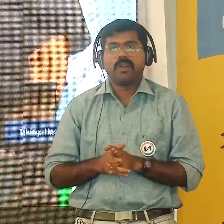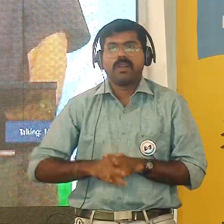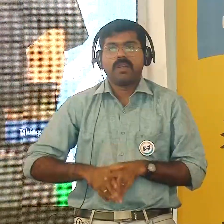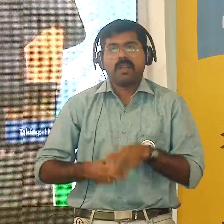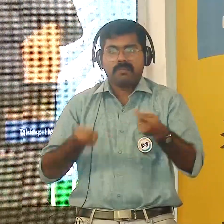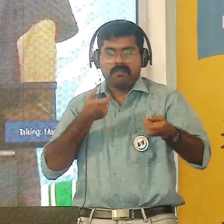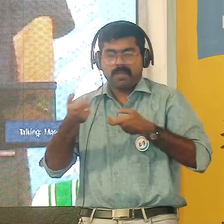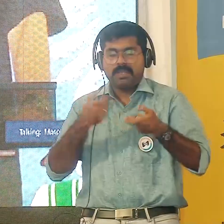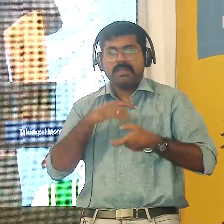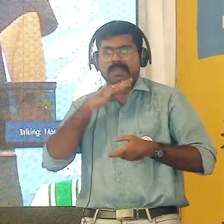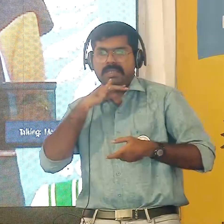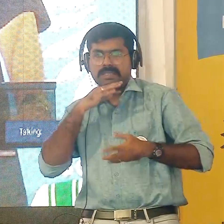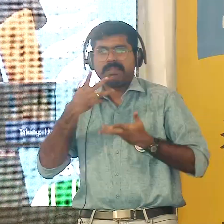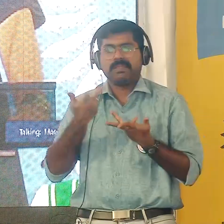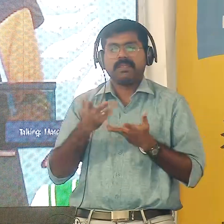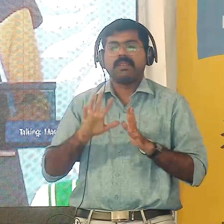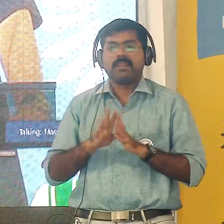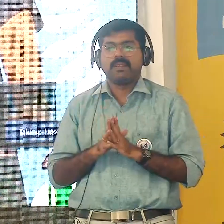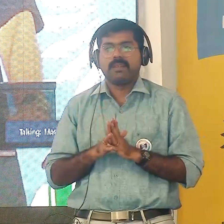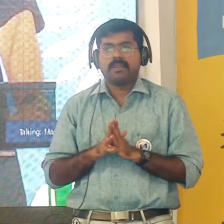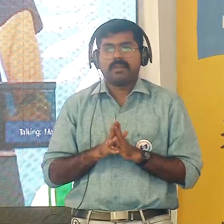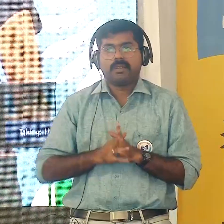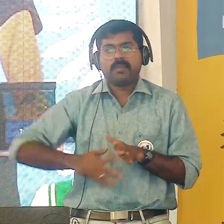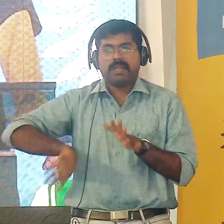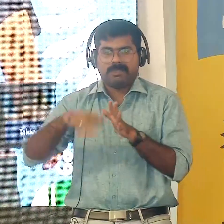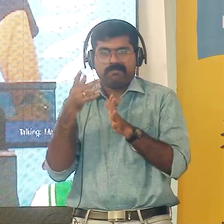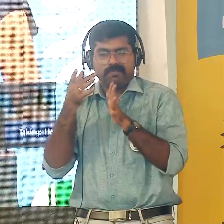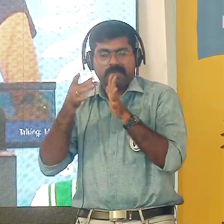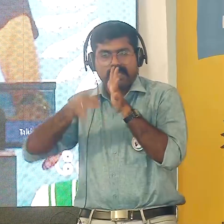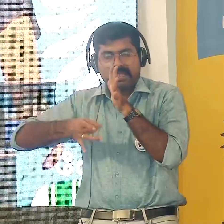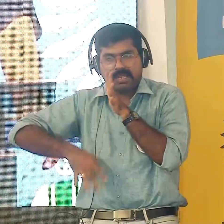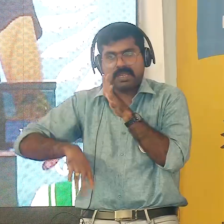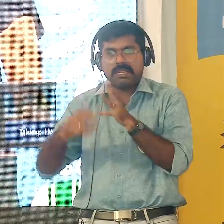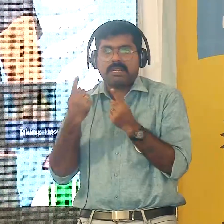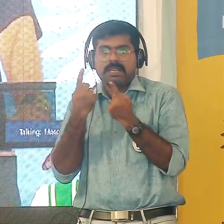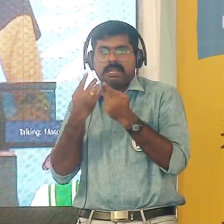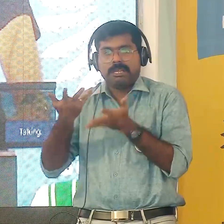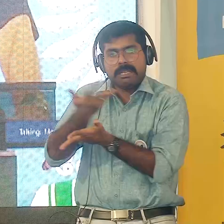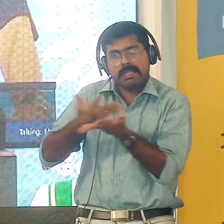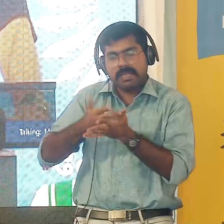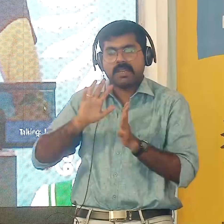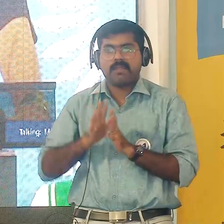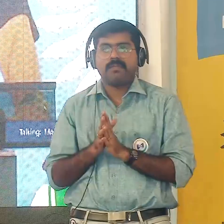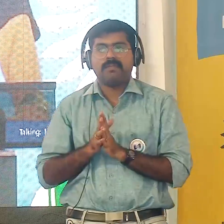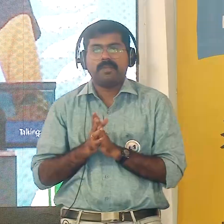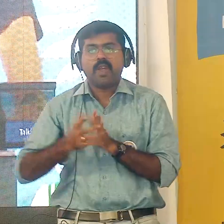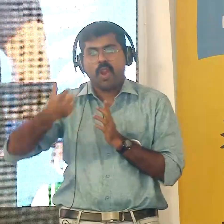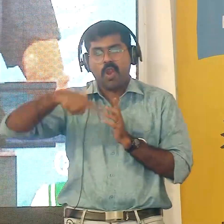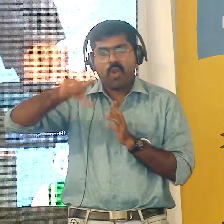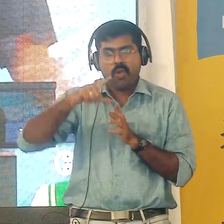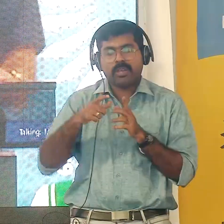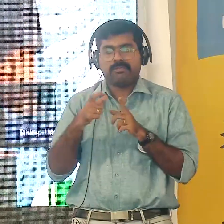you would expect in Kerala, on very detailed discussion in each of these districts, at the local body